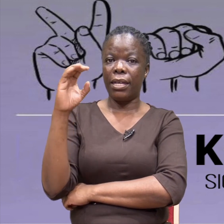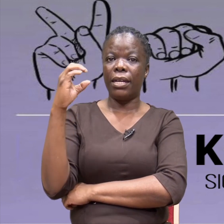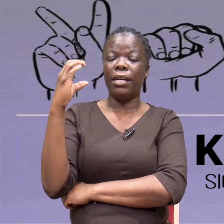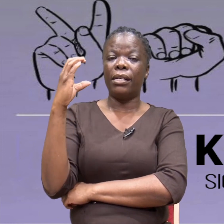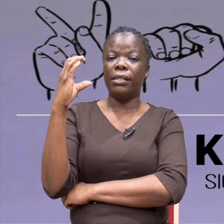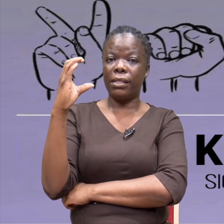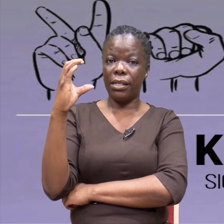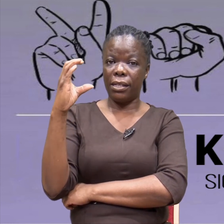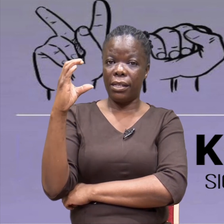C.